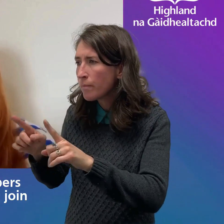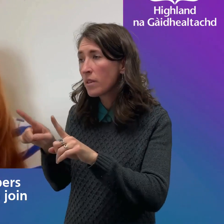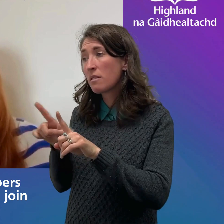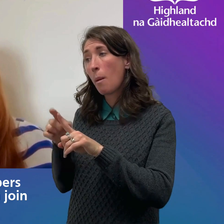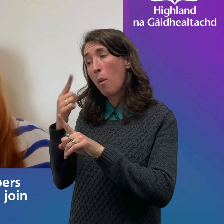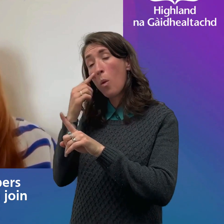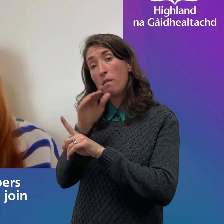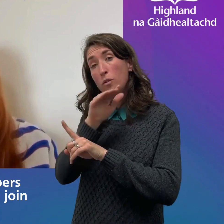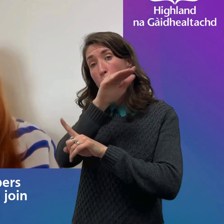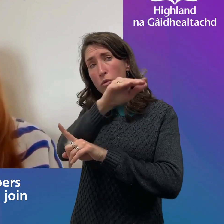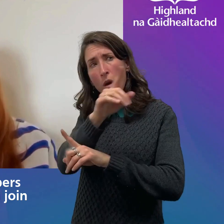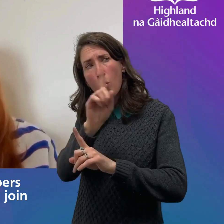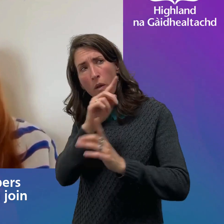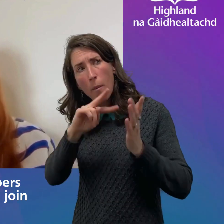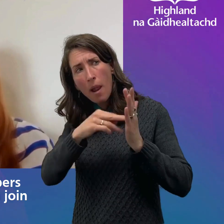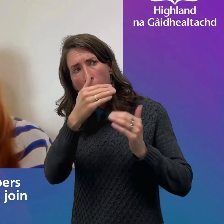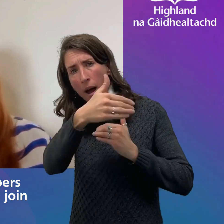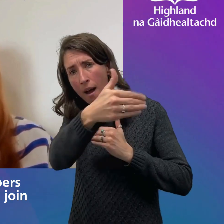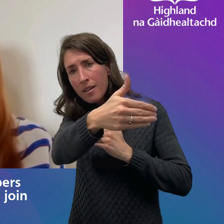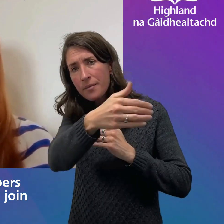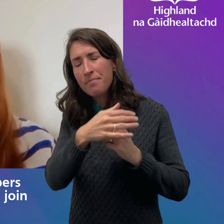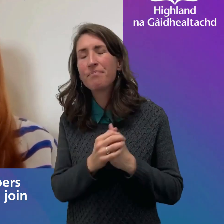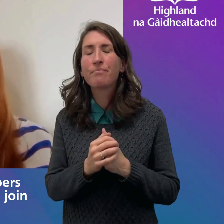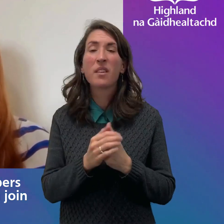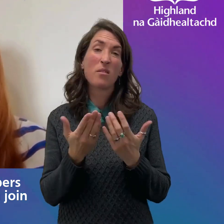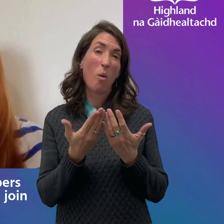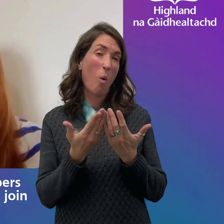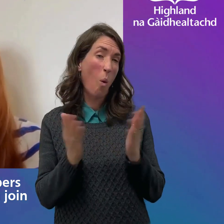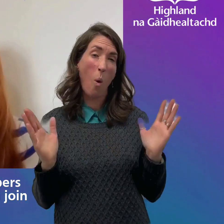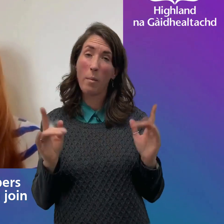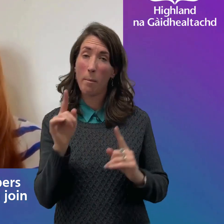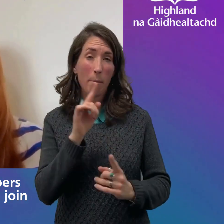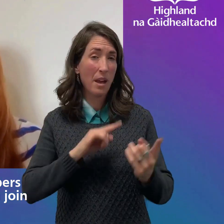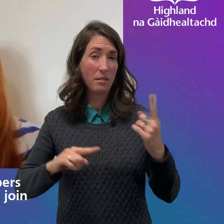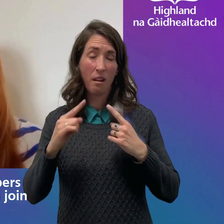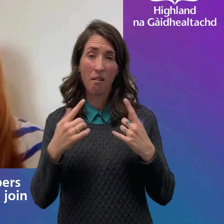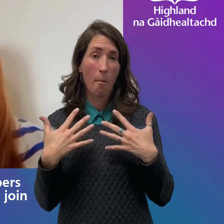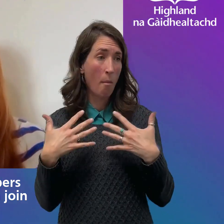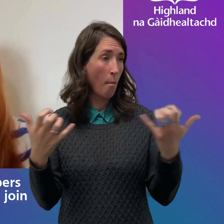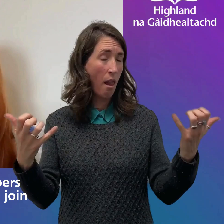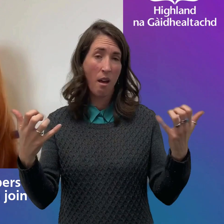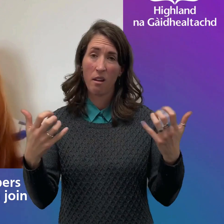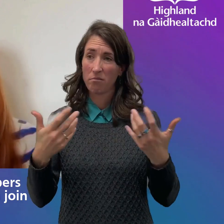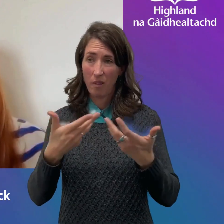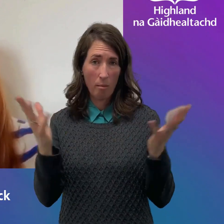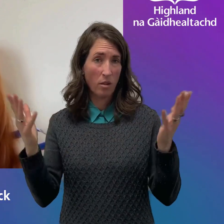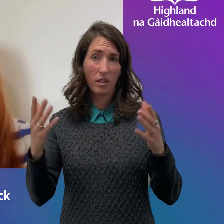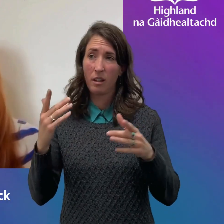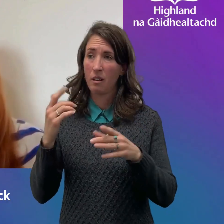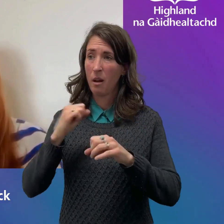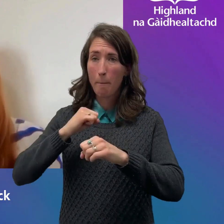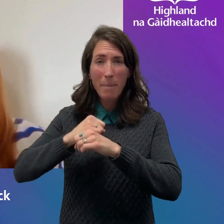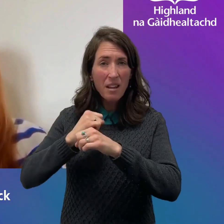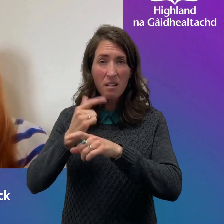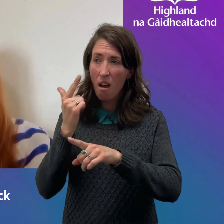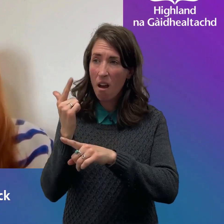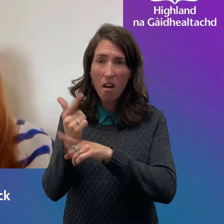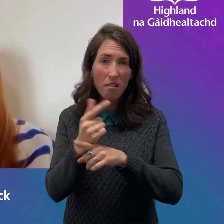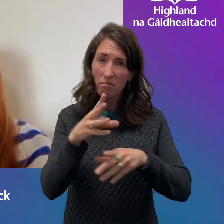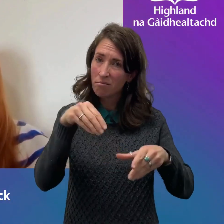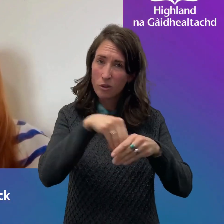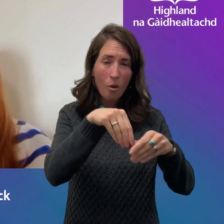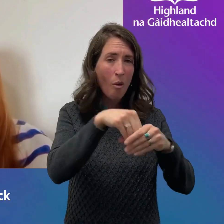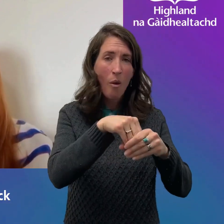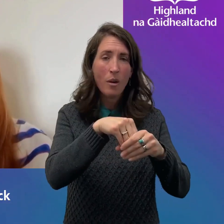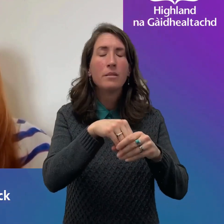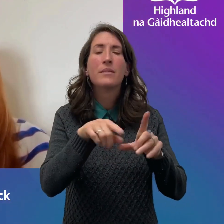It's a public meeting, so members of the public and the press can join and we also record it so it goes on our website and people can watch